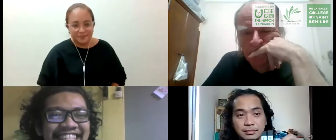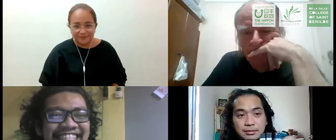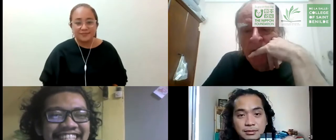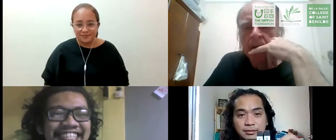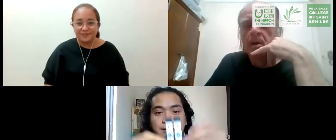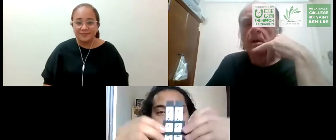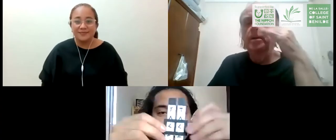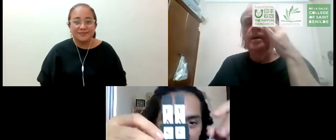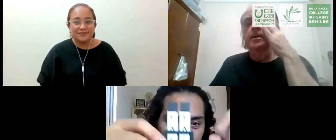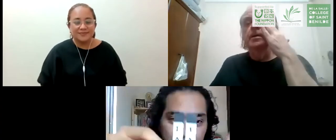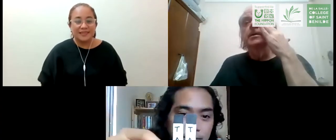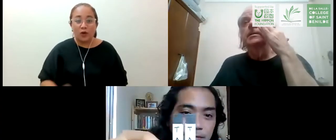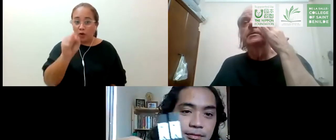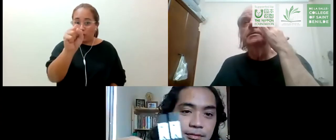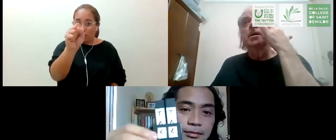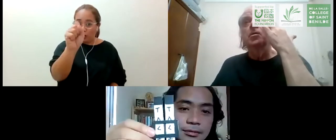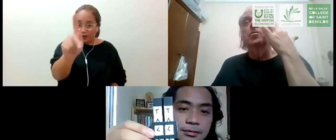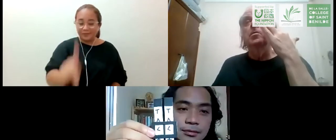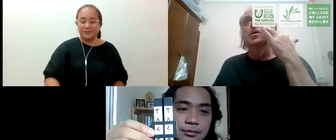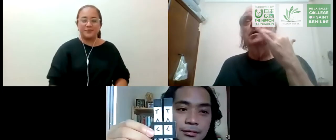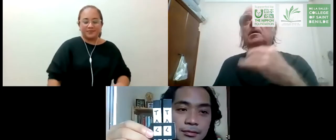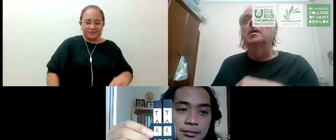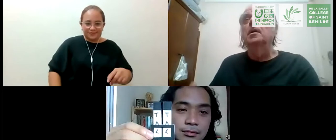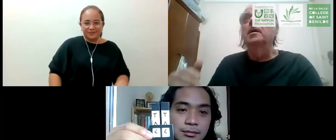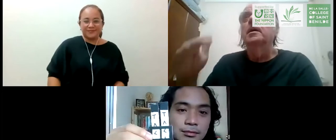This, sir? Okay, so